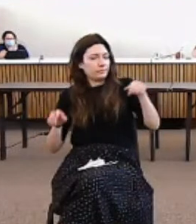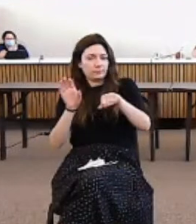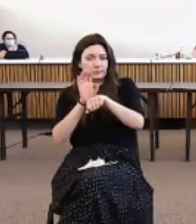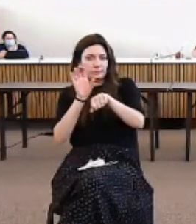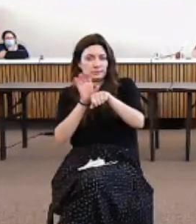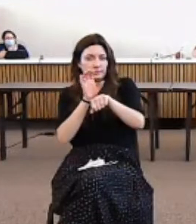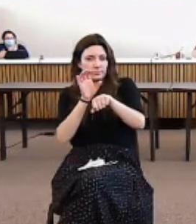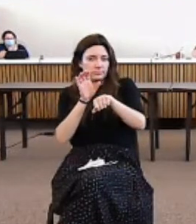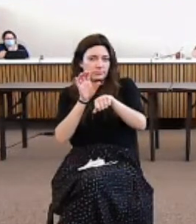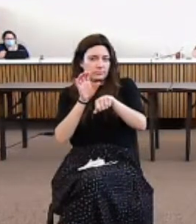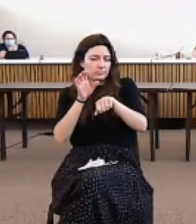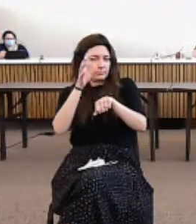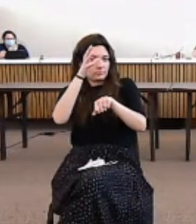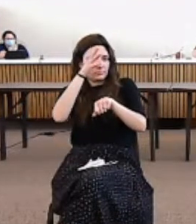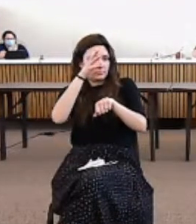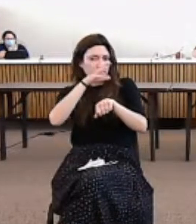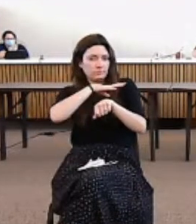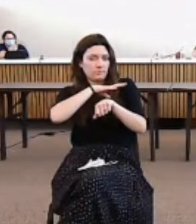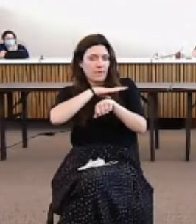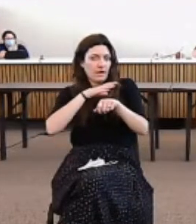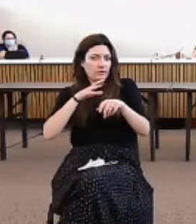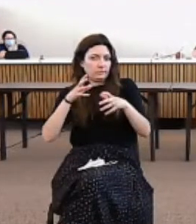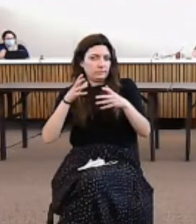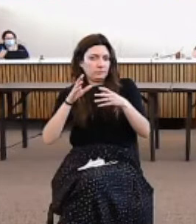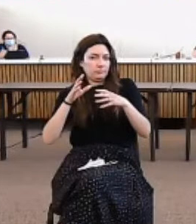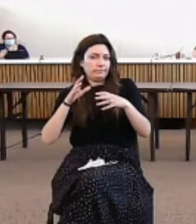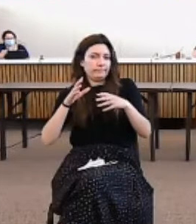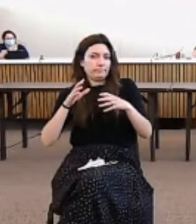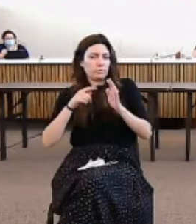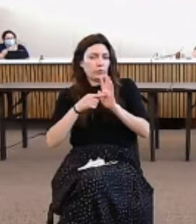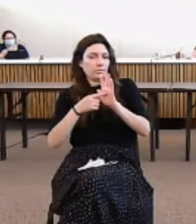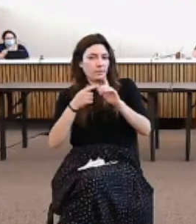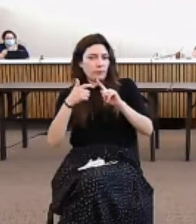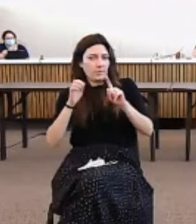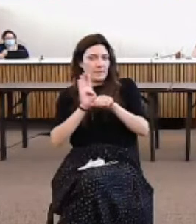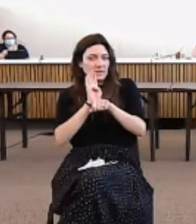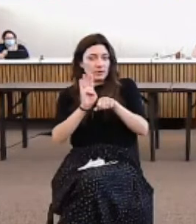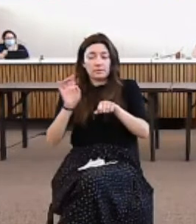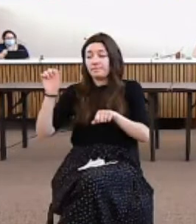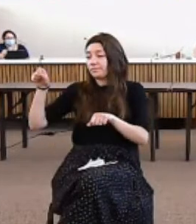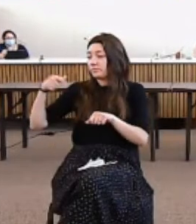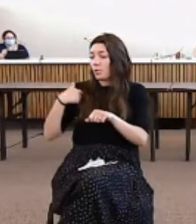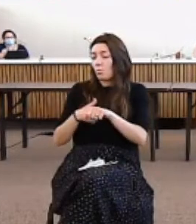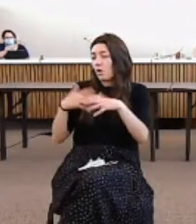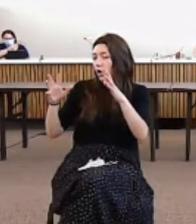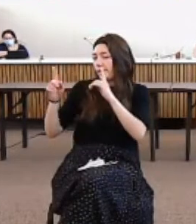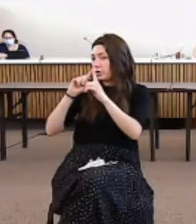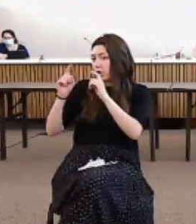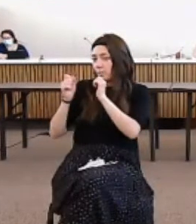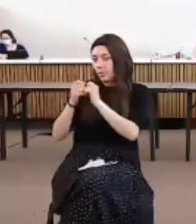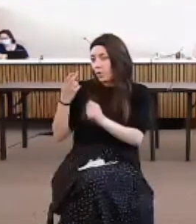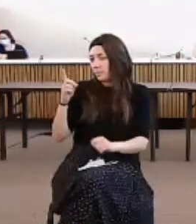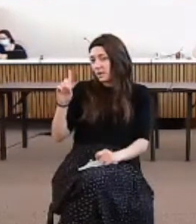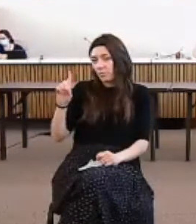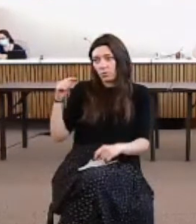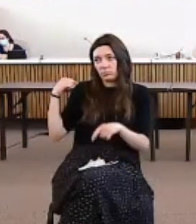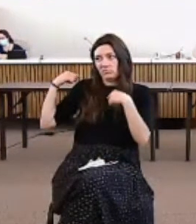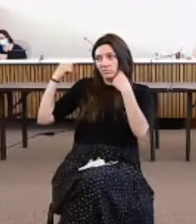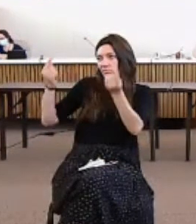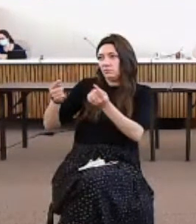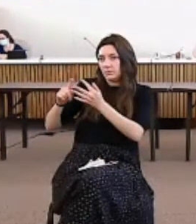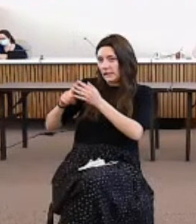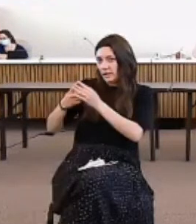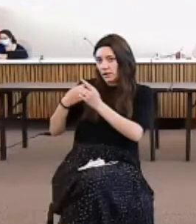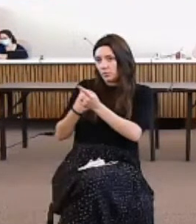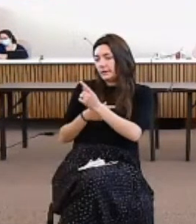that? Sure. Thank you. So we've absolutely been in conversations with Home Depot. We've known this since the beginning. We